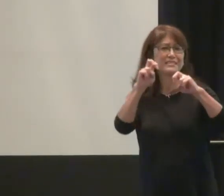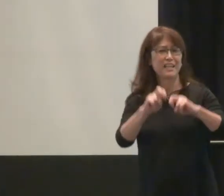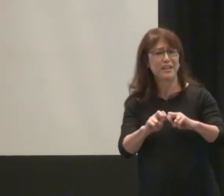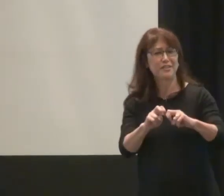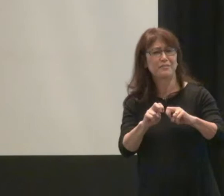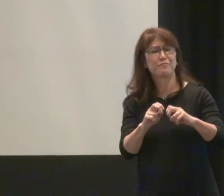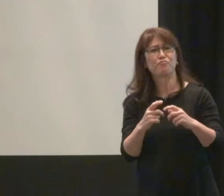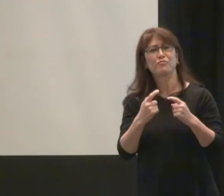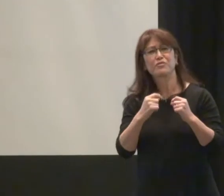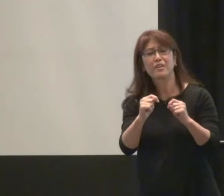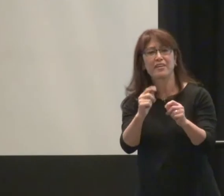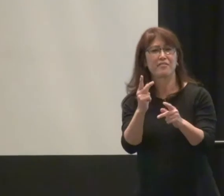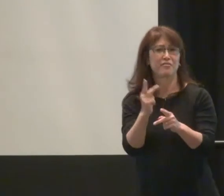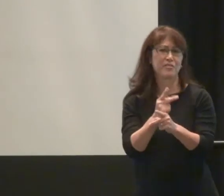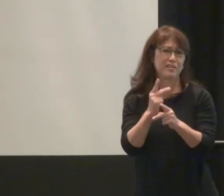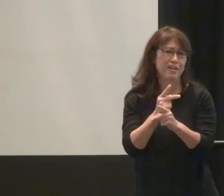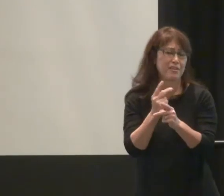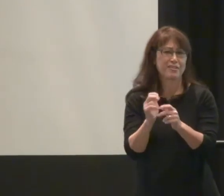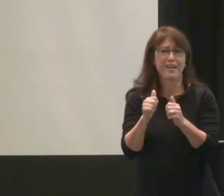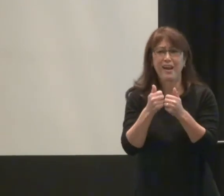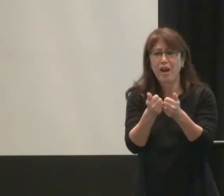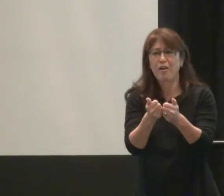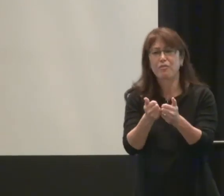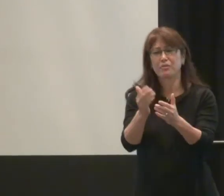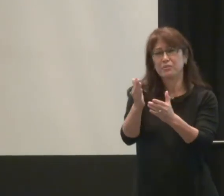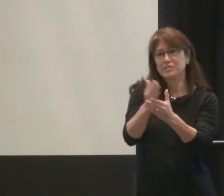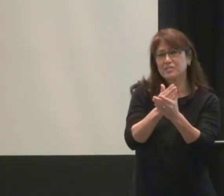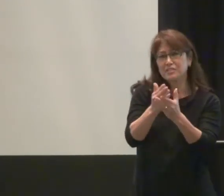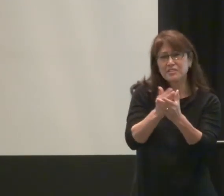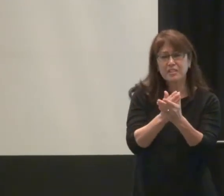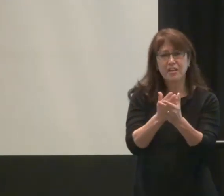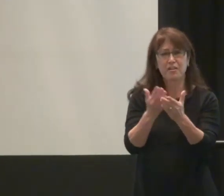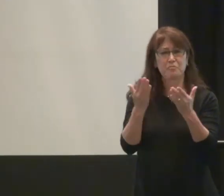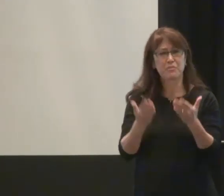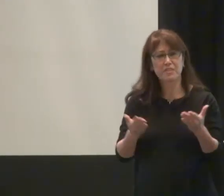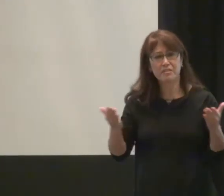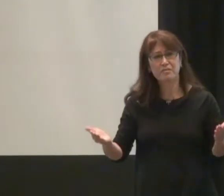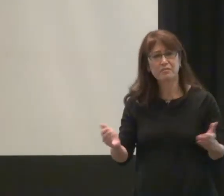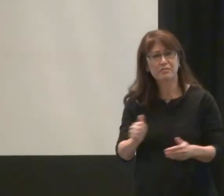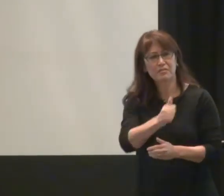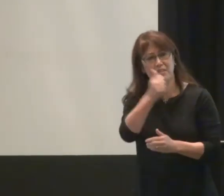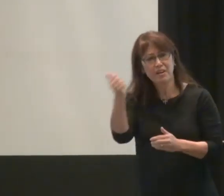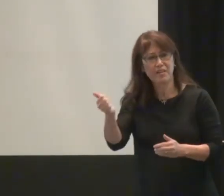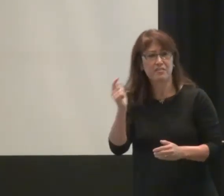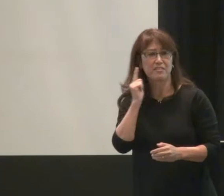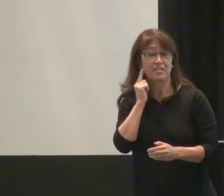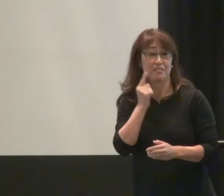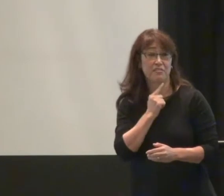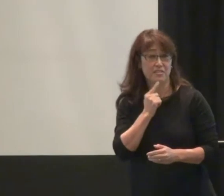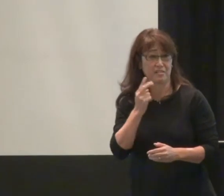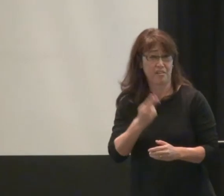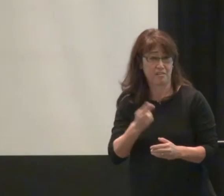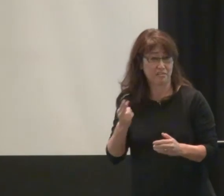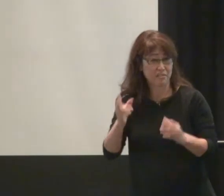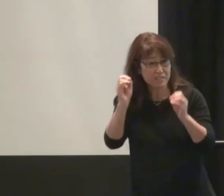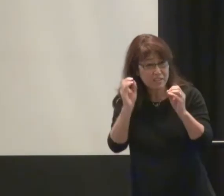This past summer, she and I were sitting down, working together, trying to figure out how to share these materials with